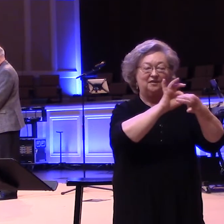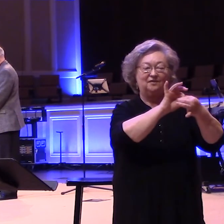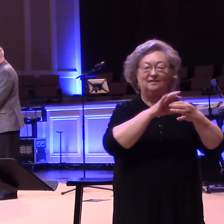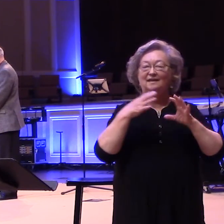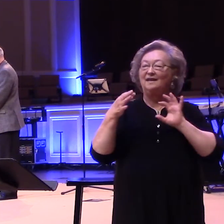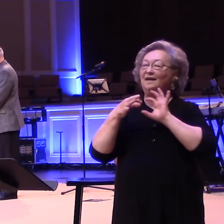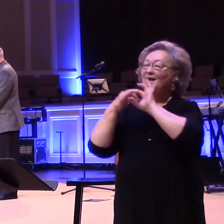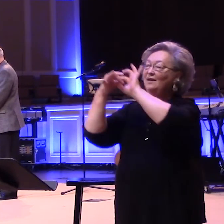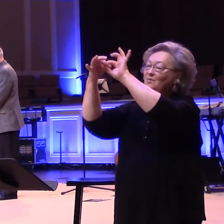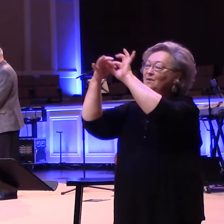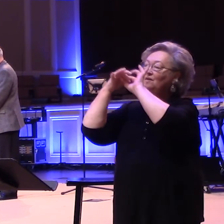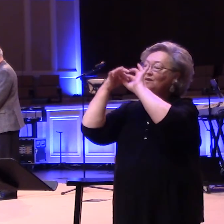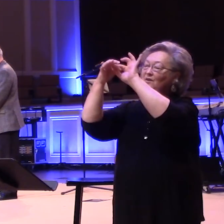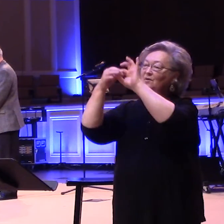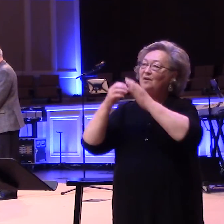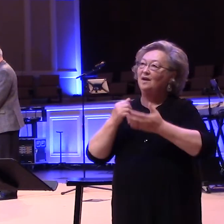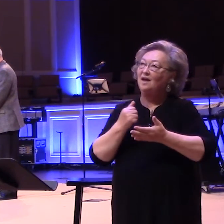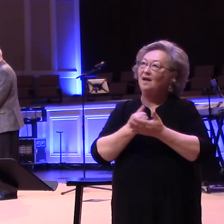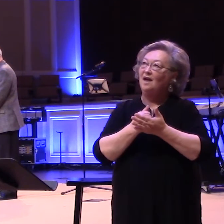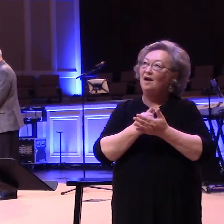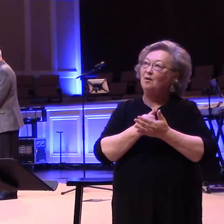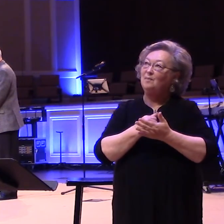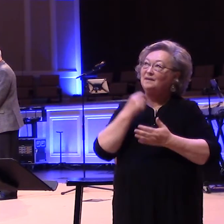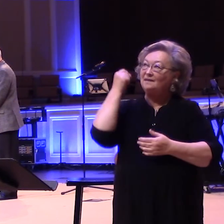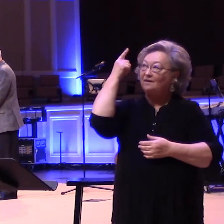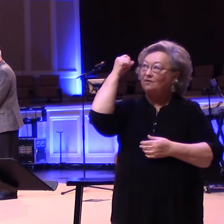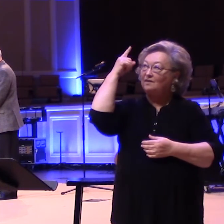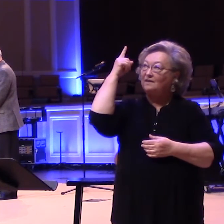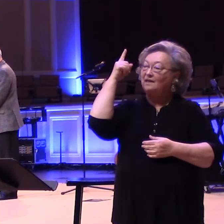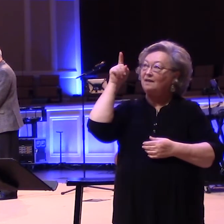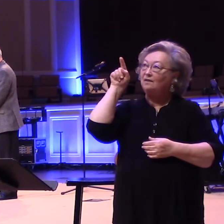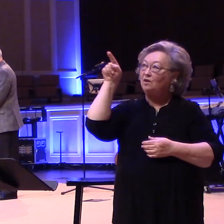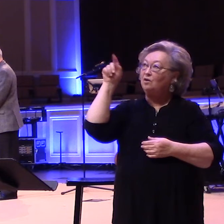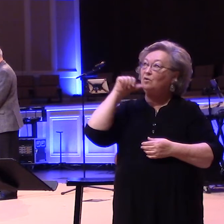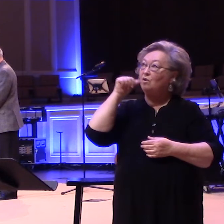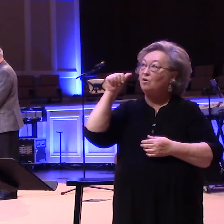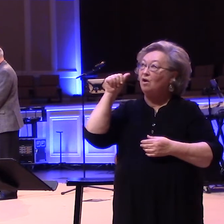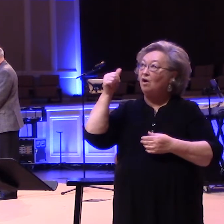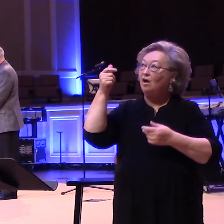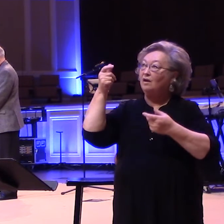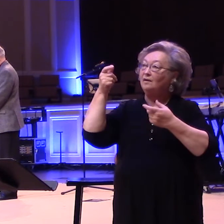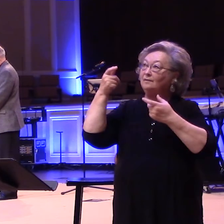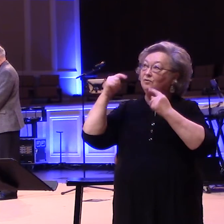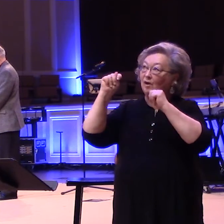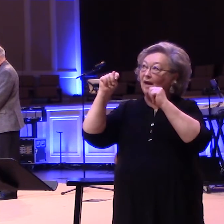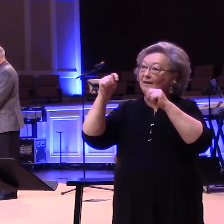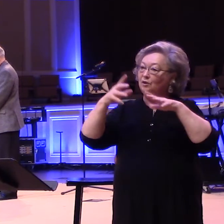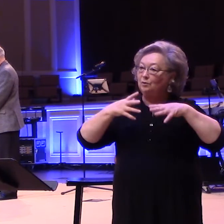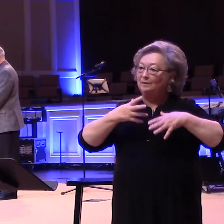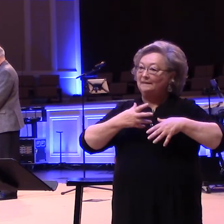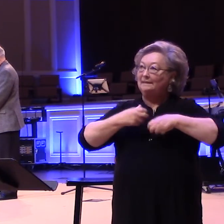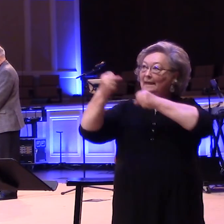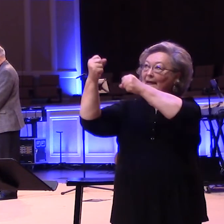Lord, help us to realize this morning, you're not trying to take anything from us. You're trying to give us